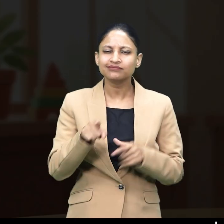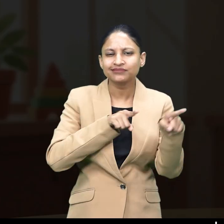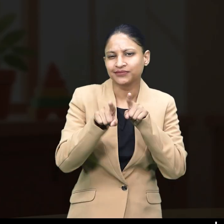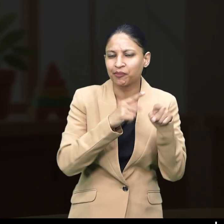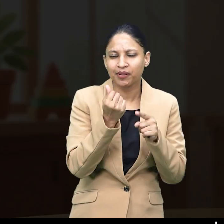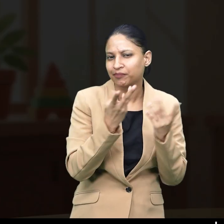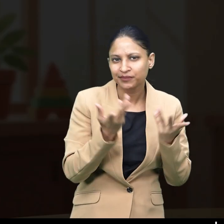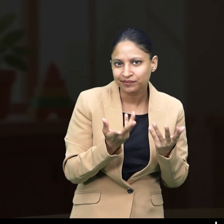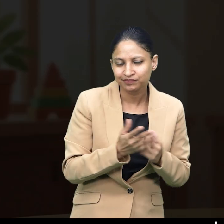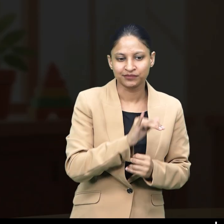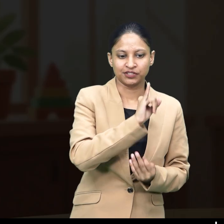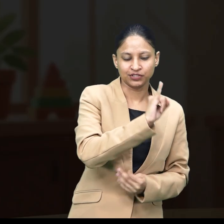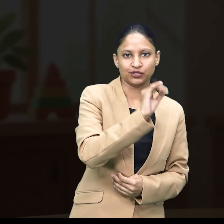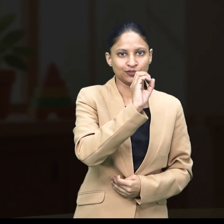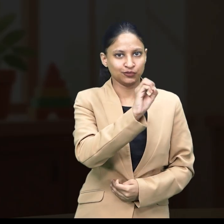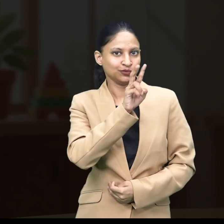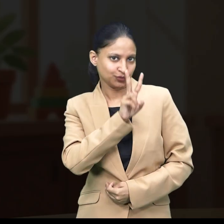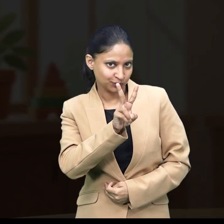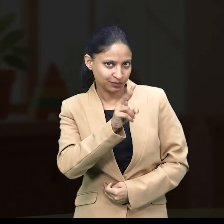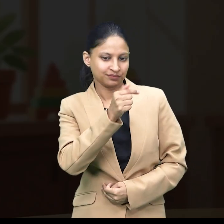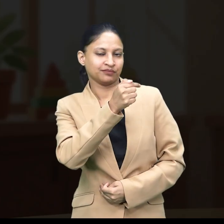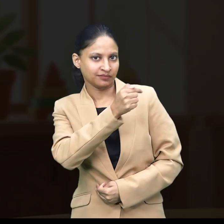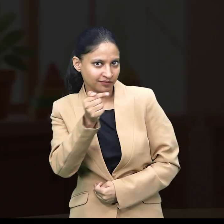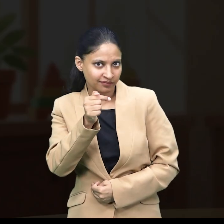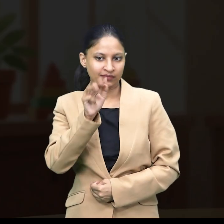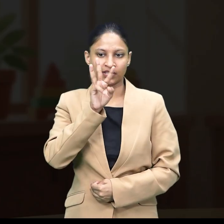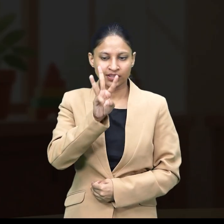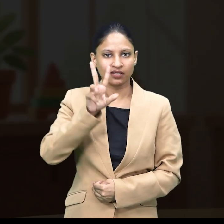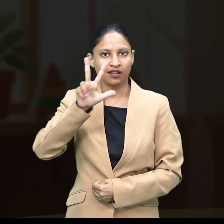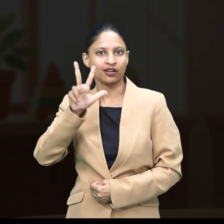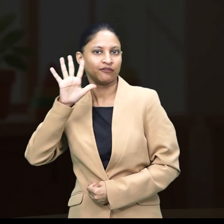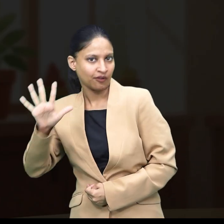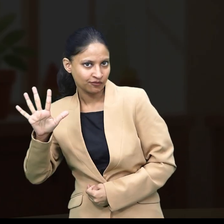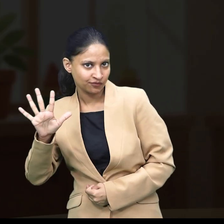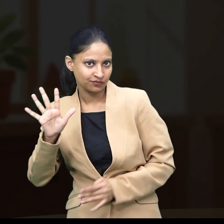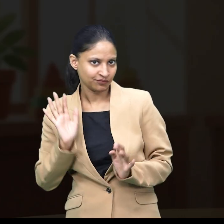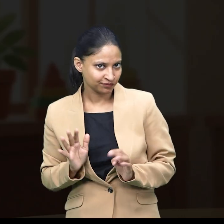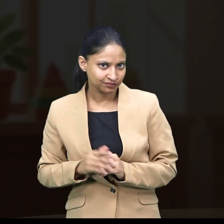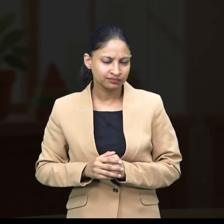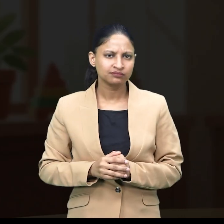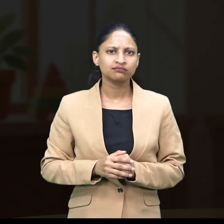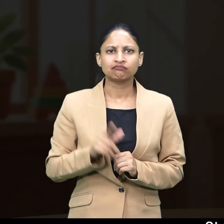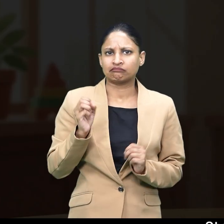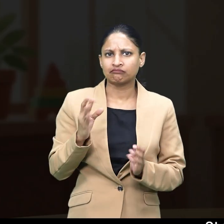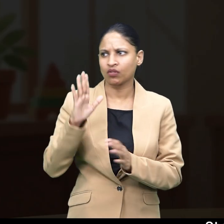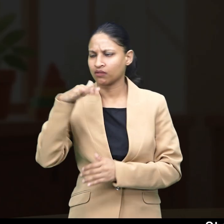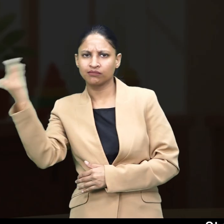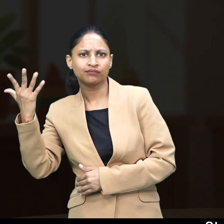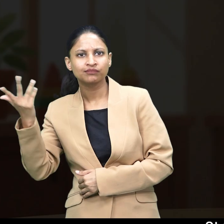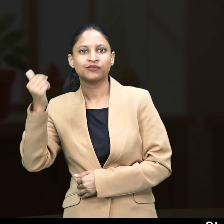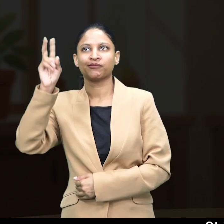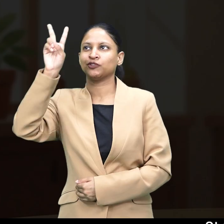Let's take an example. 602 minus 385. Step